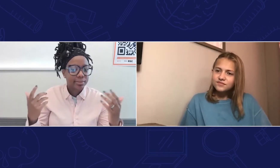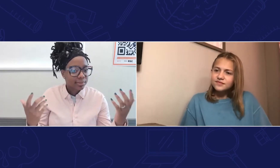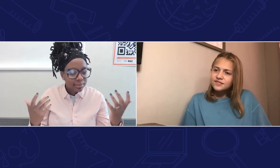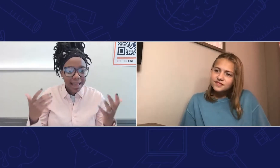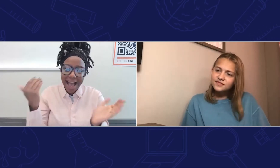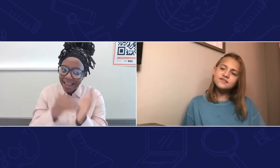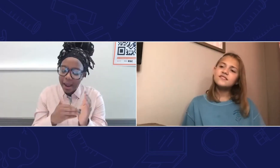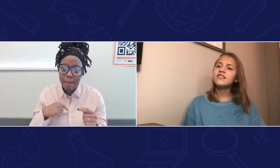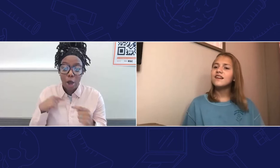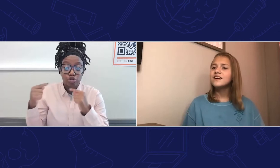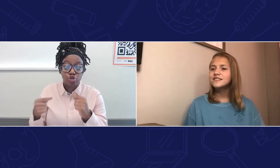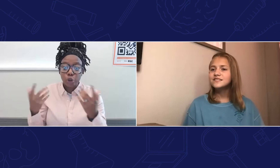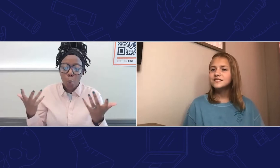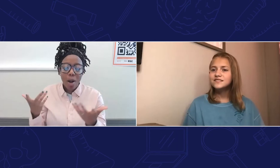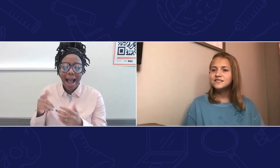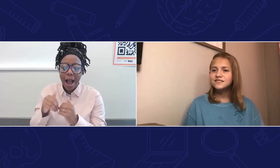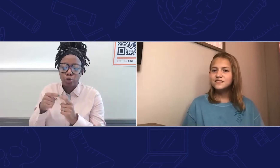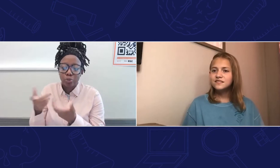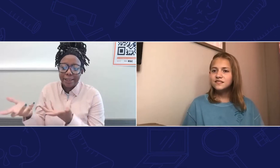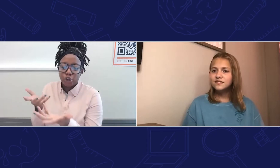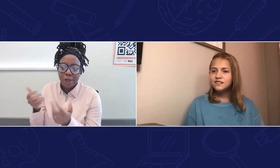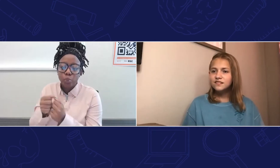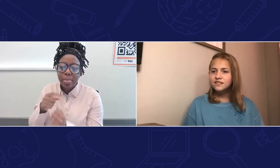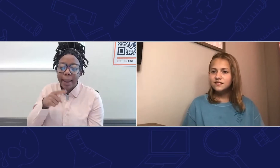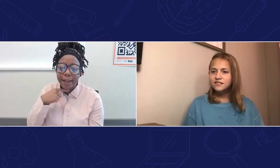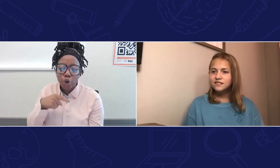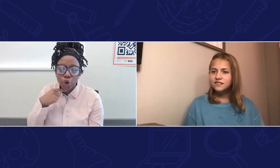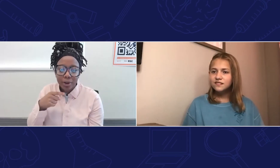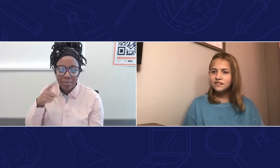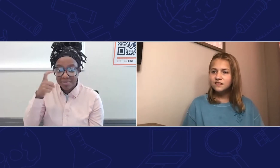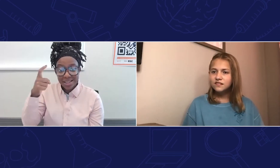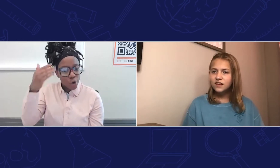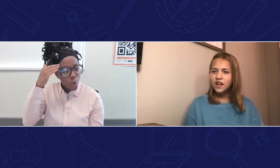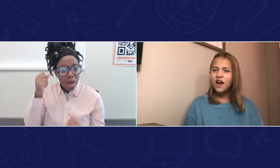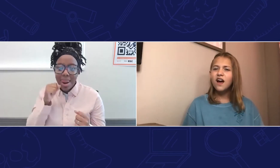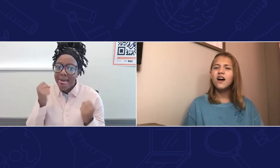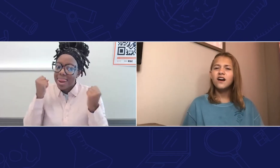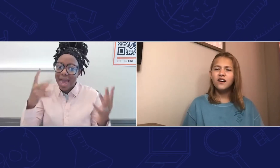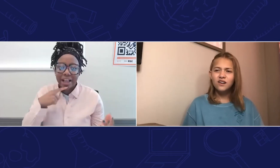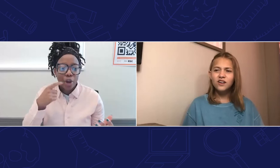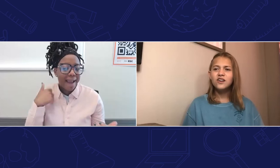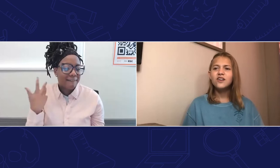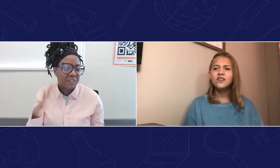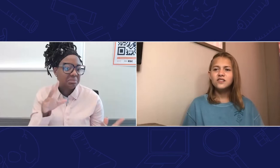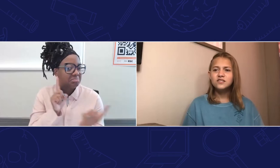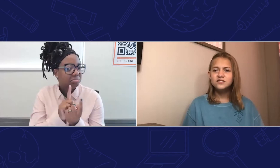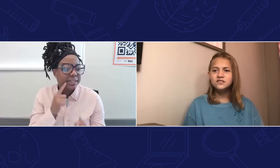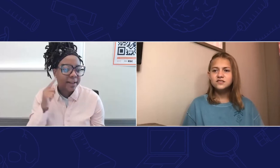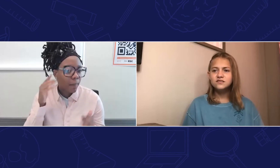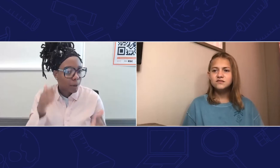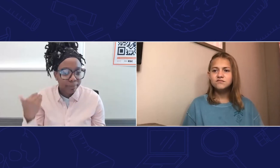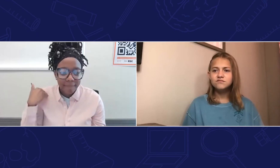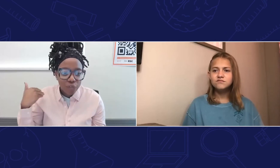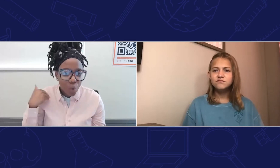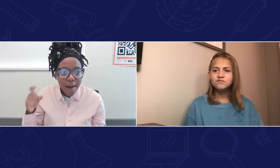It's just, again, my struggle is how to interact with hearing people because, you know, many of them haven't ever met a